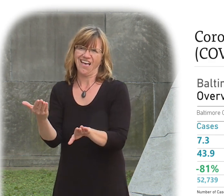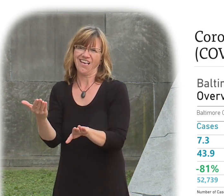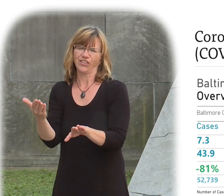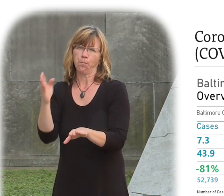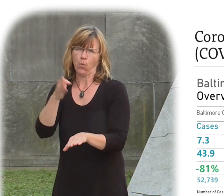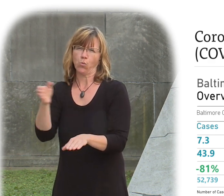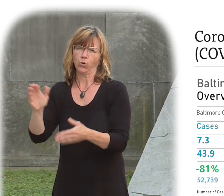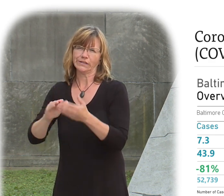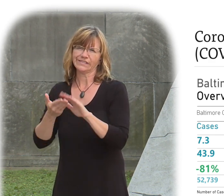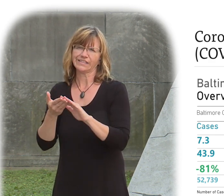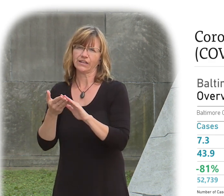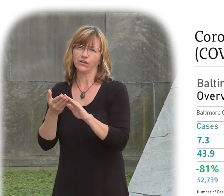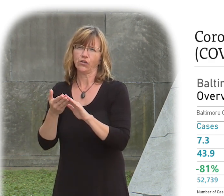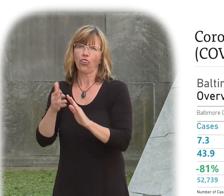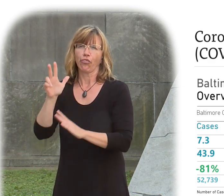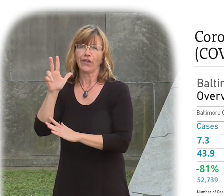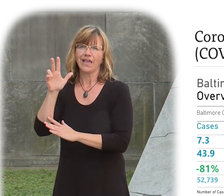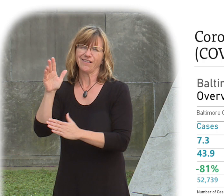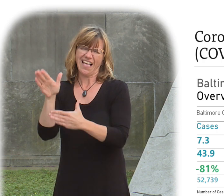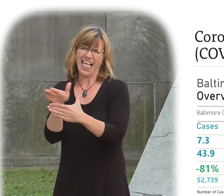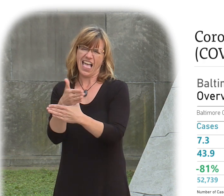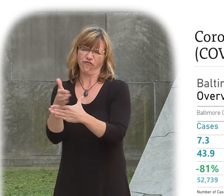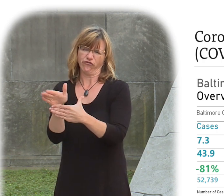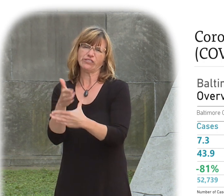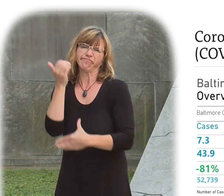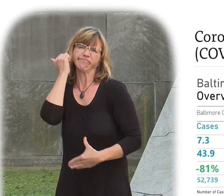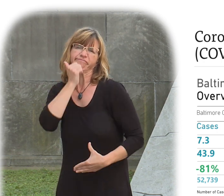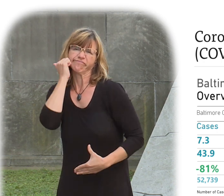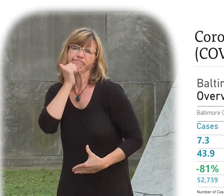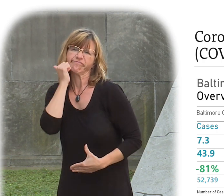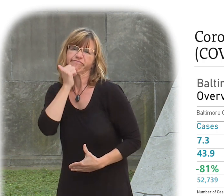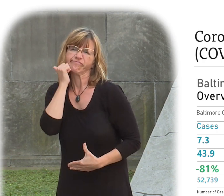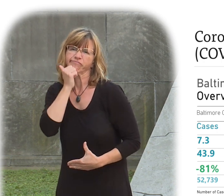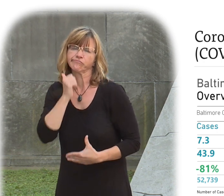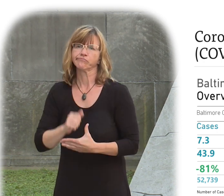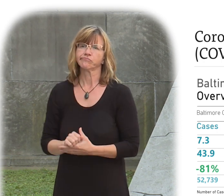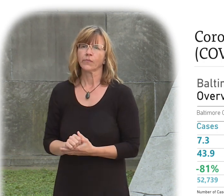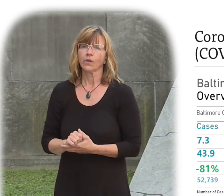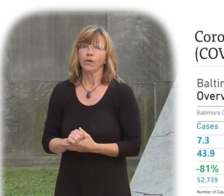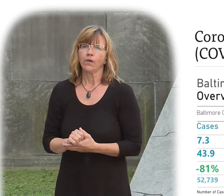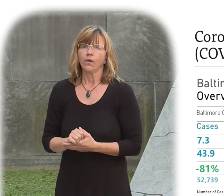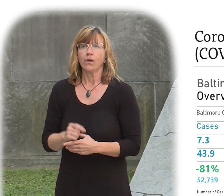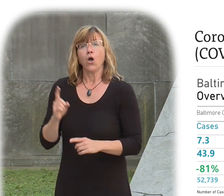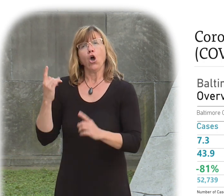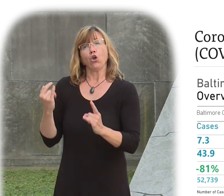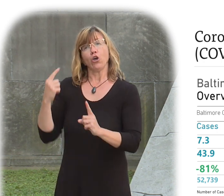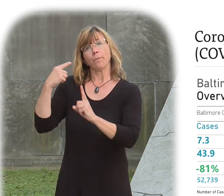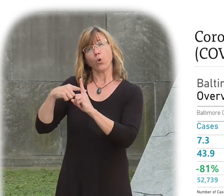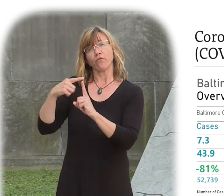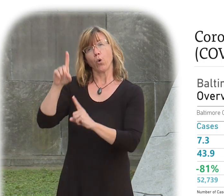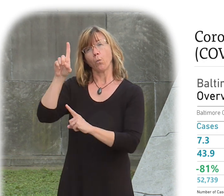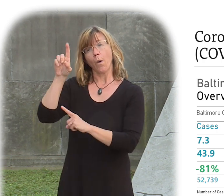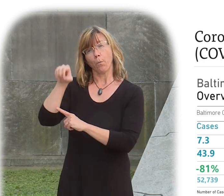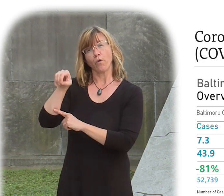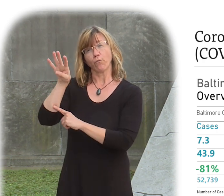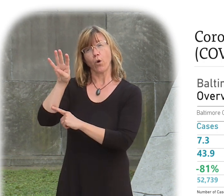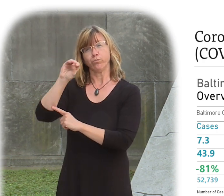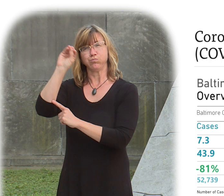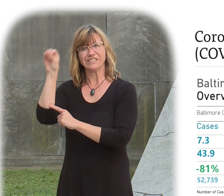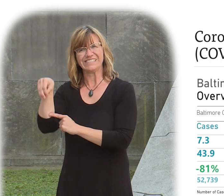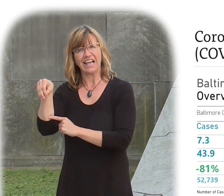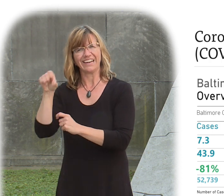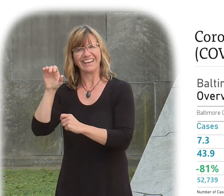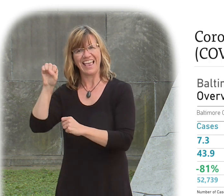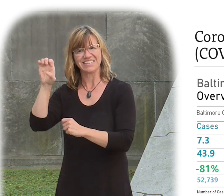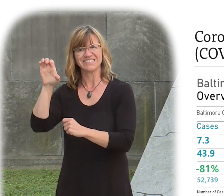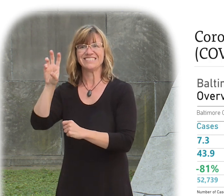now averaging 3 deaths per day. Our current percent positivity is 1.4%, a 68% decrease from 4